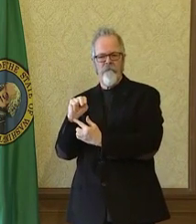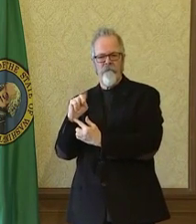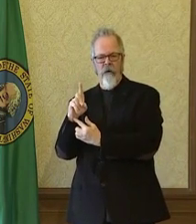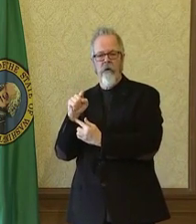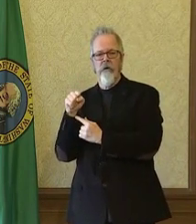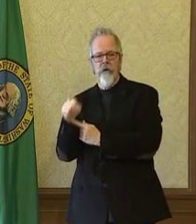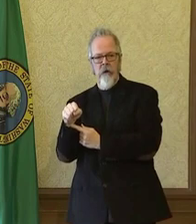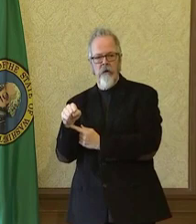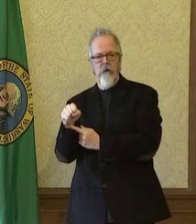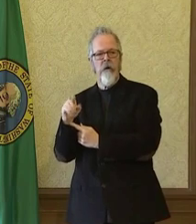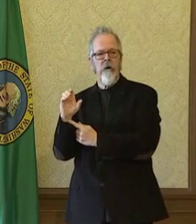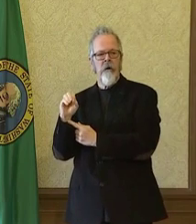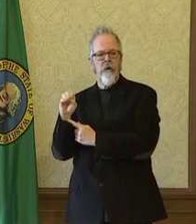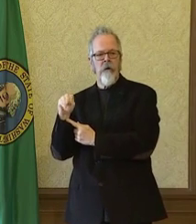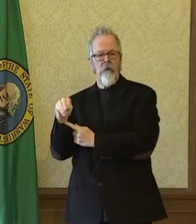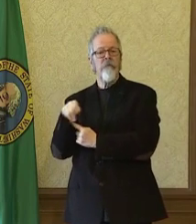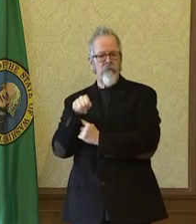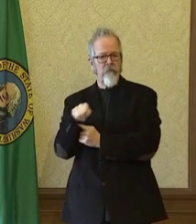businesses going.